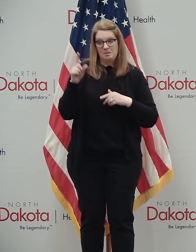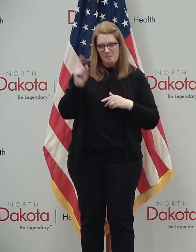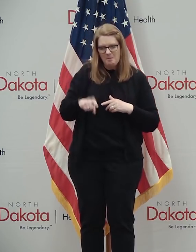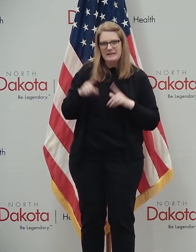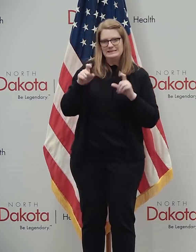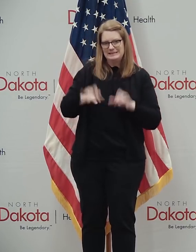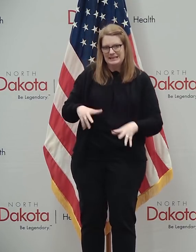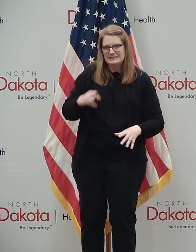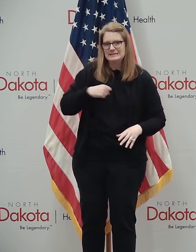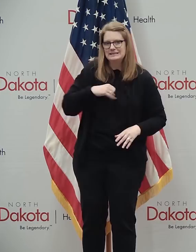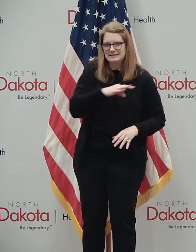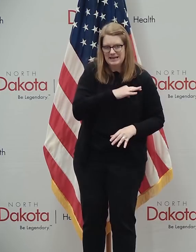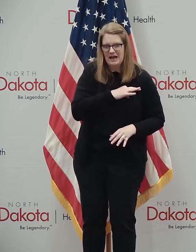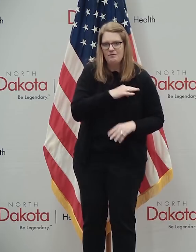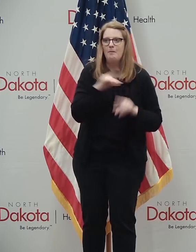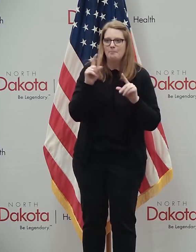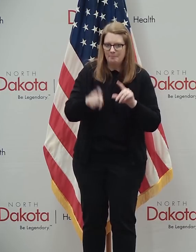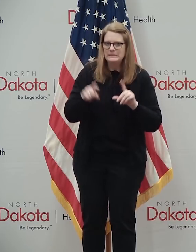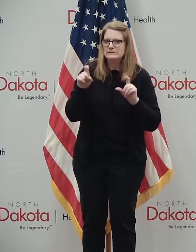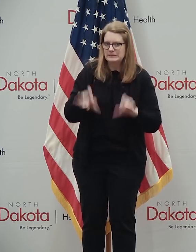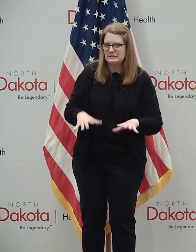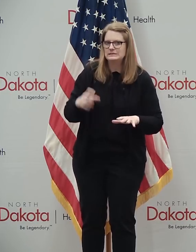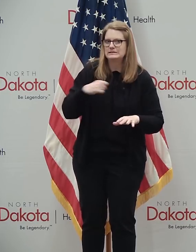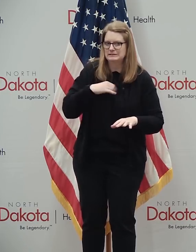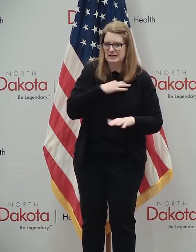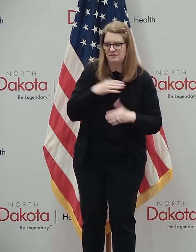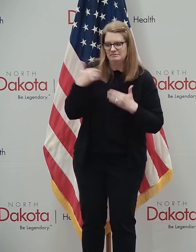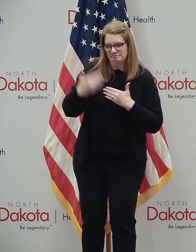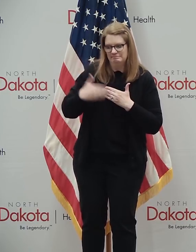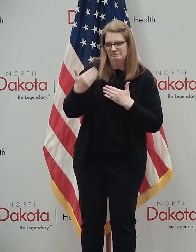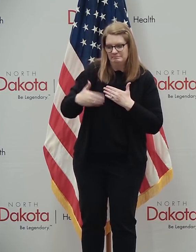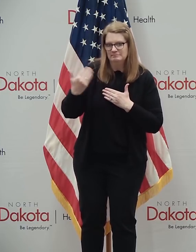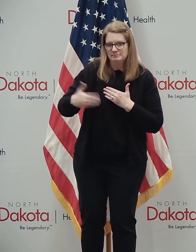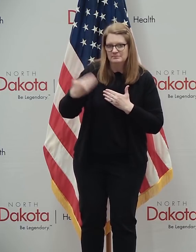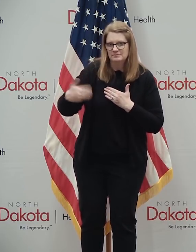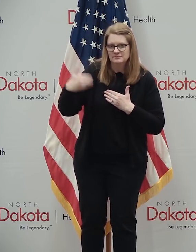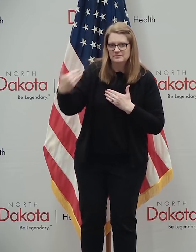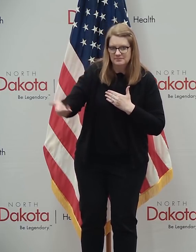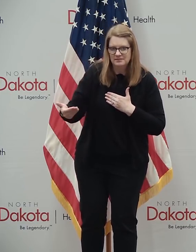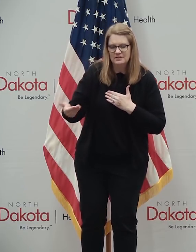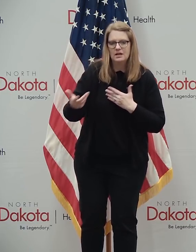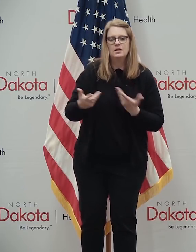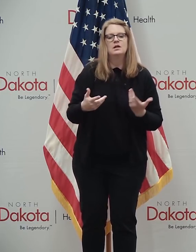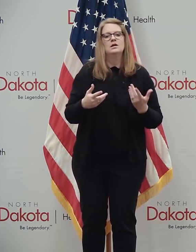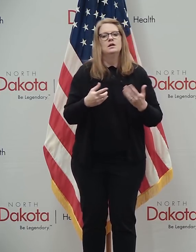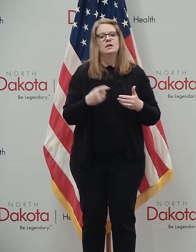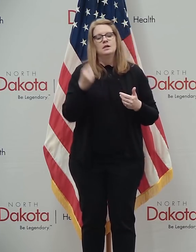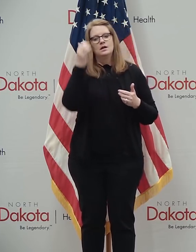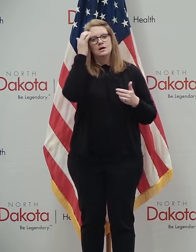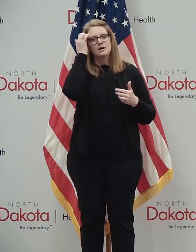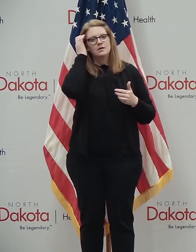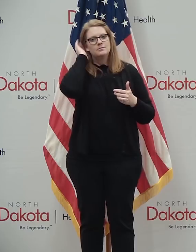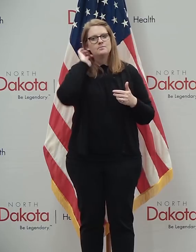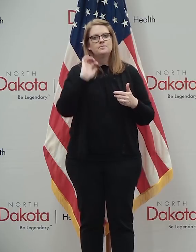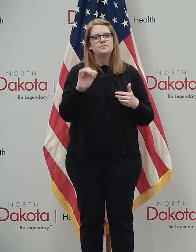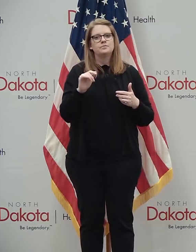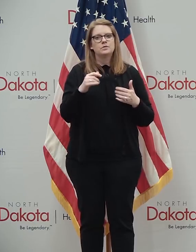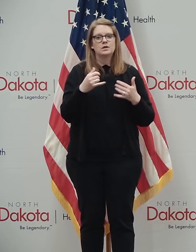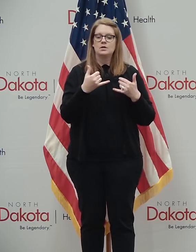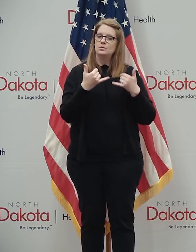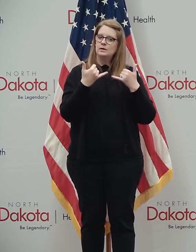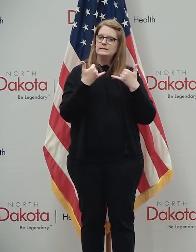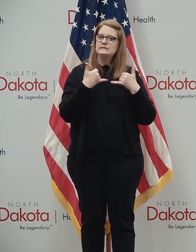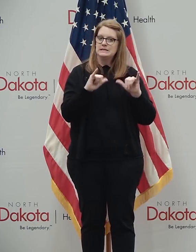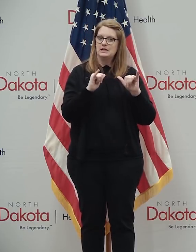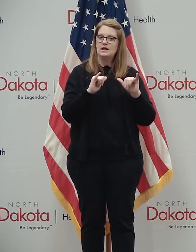and building up our muscle in that way. So that is the long and the short of it. We still have done more transfers